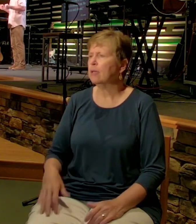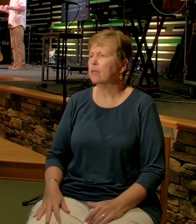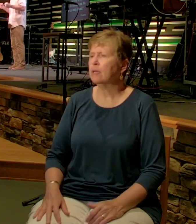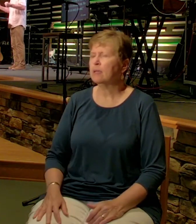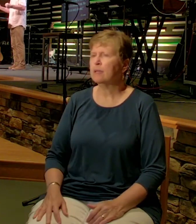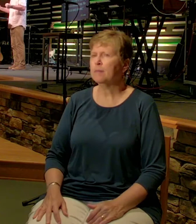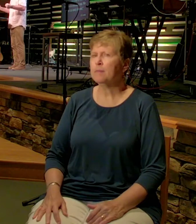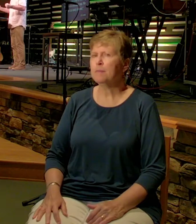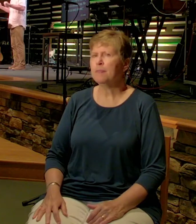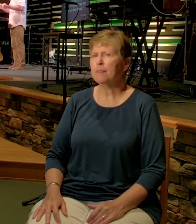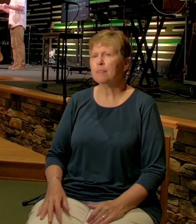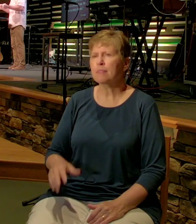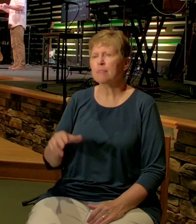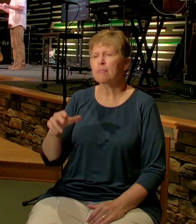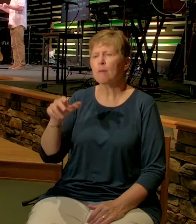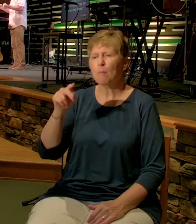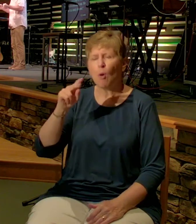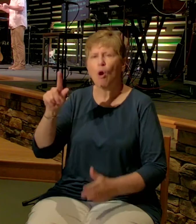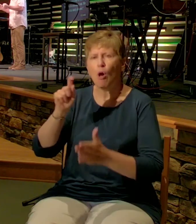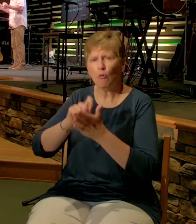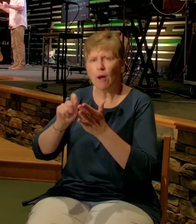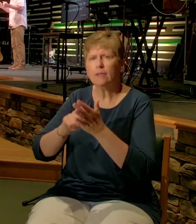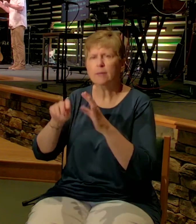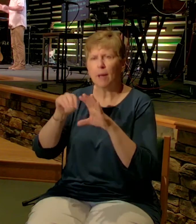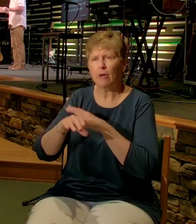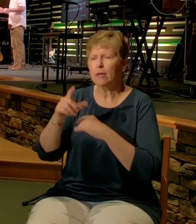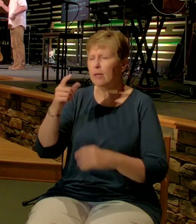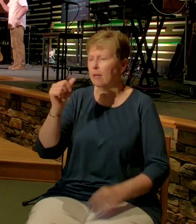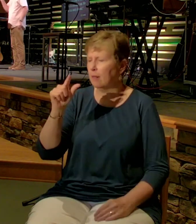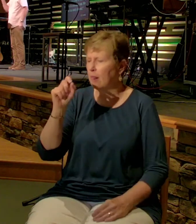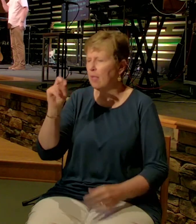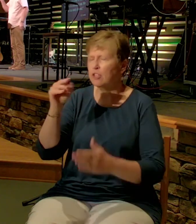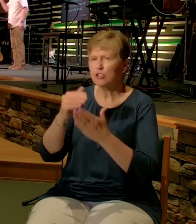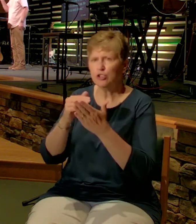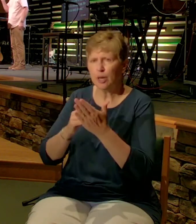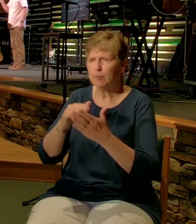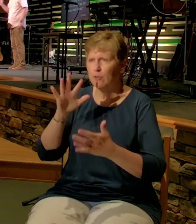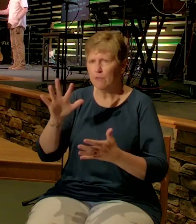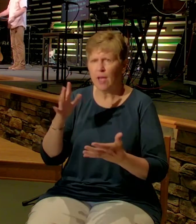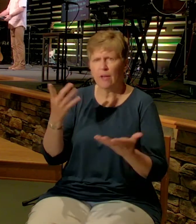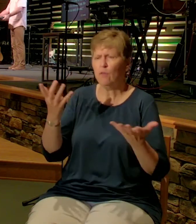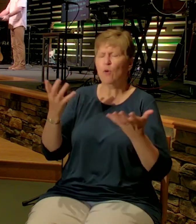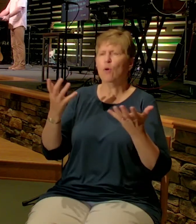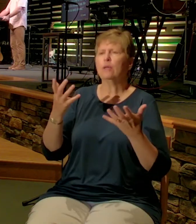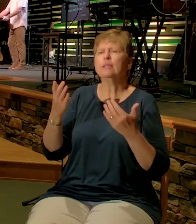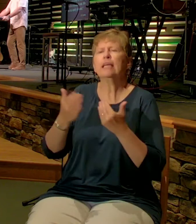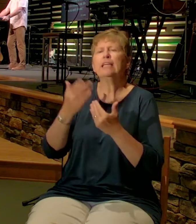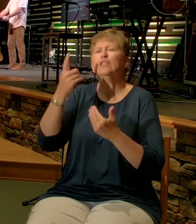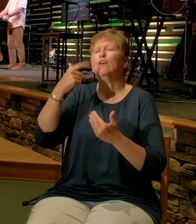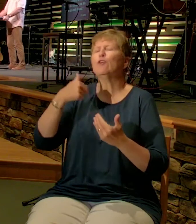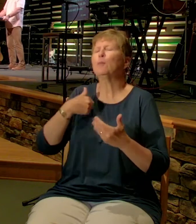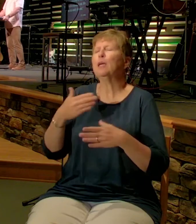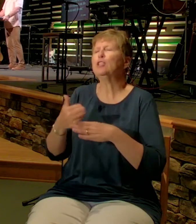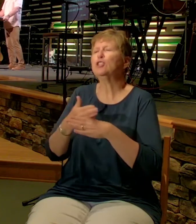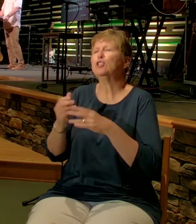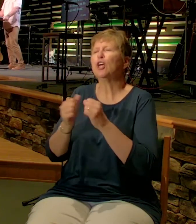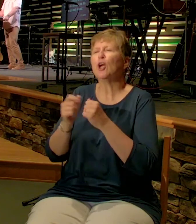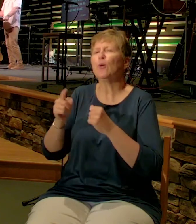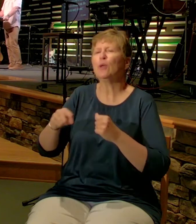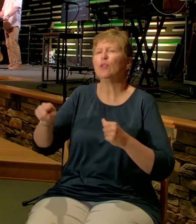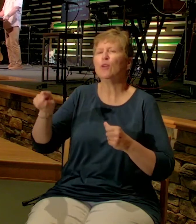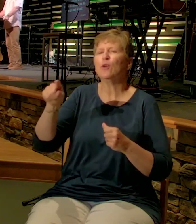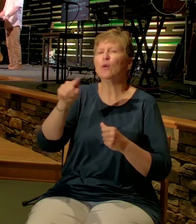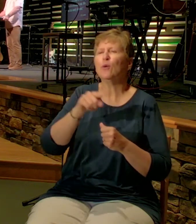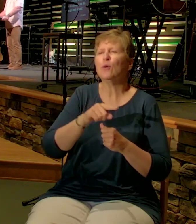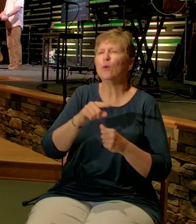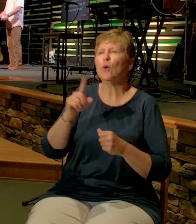that the Apostle Paul writes about in Galatians chapter 5? It actually may be easier for me this morning to share with you where joy